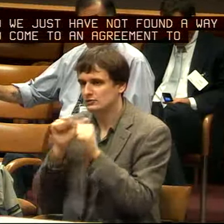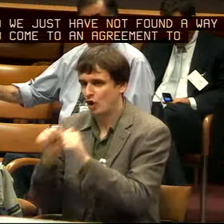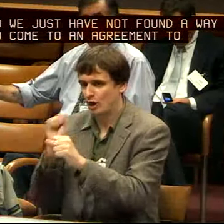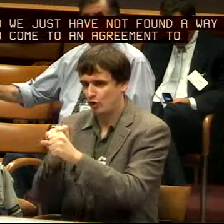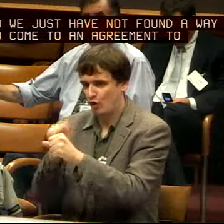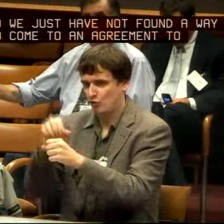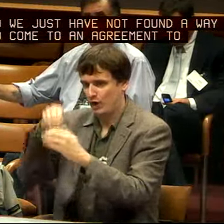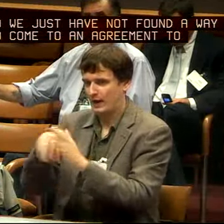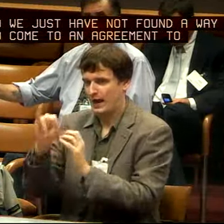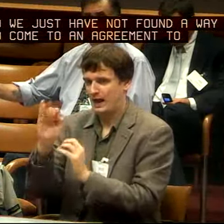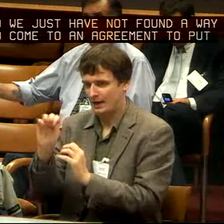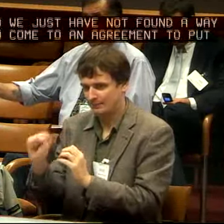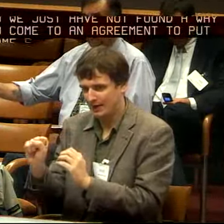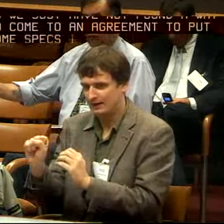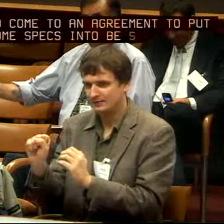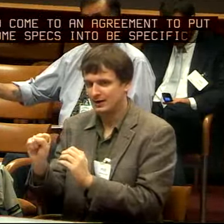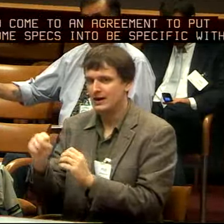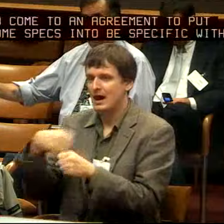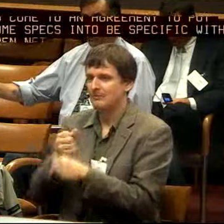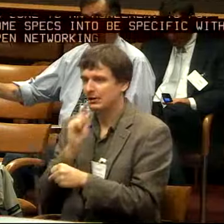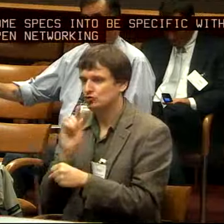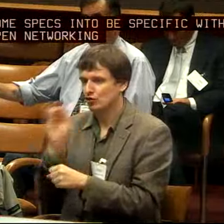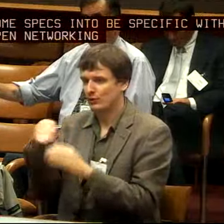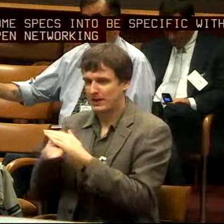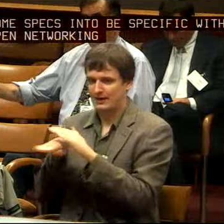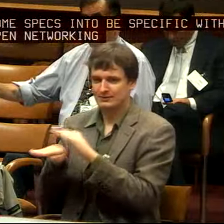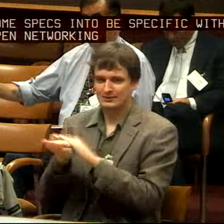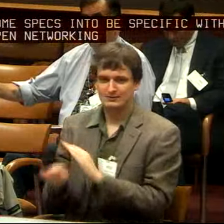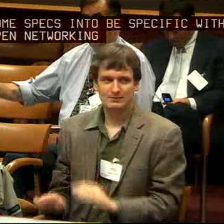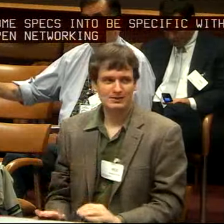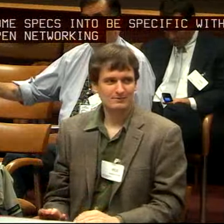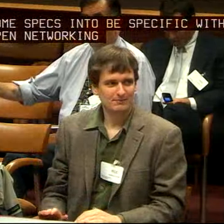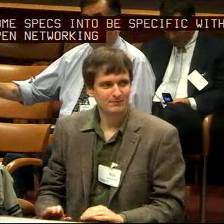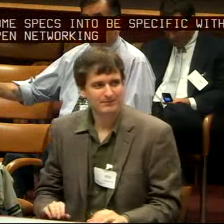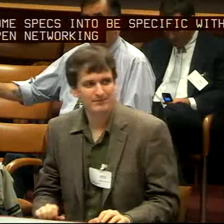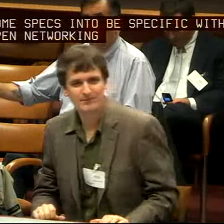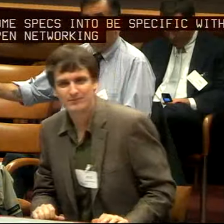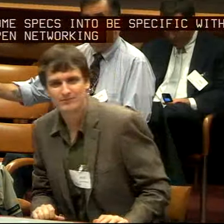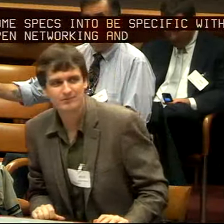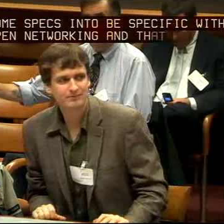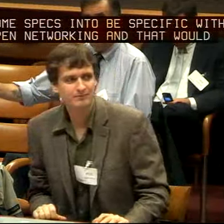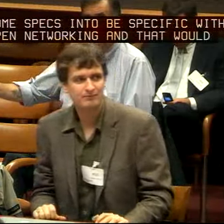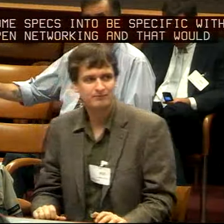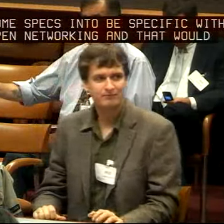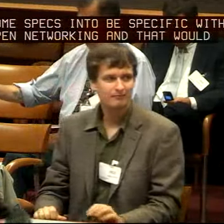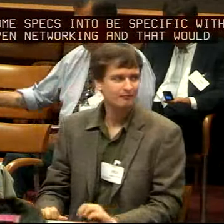would eventually recognize the ongoing work within IMS to make sure that we're making everything accessible.